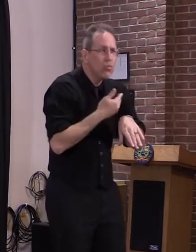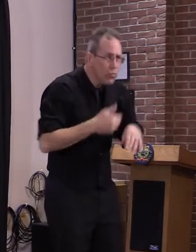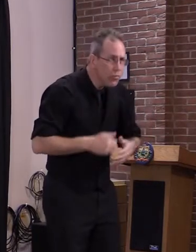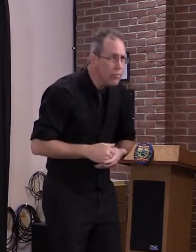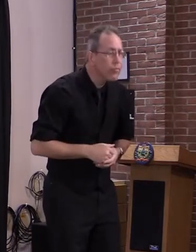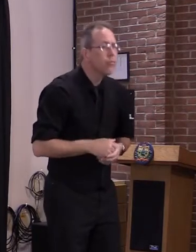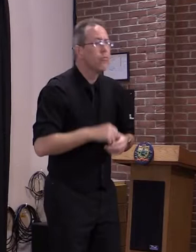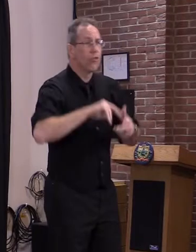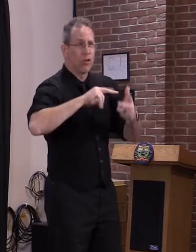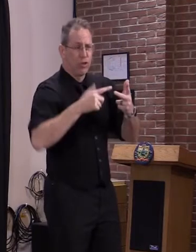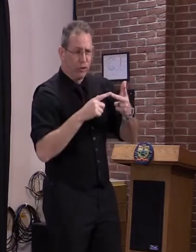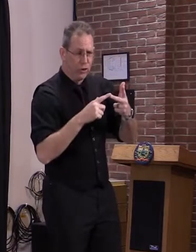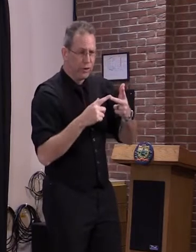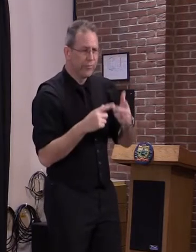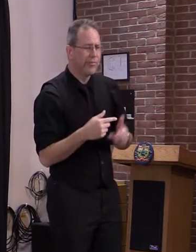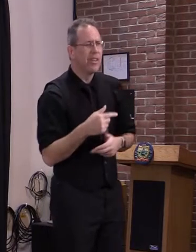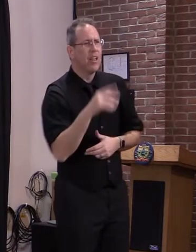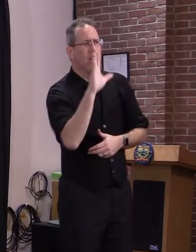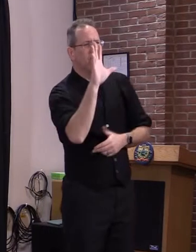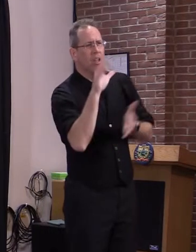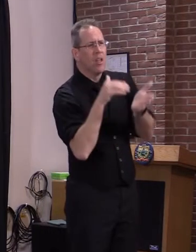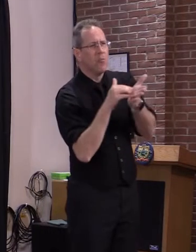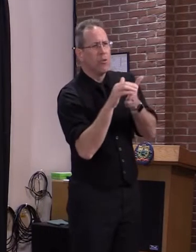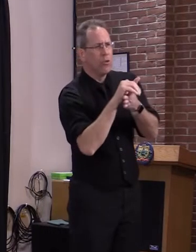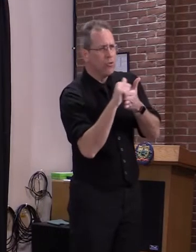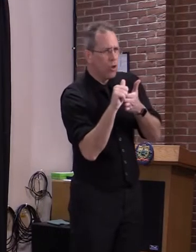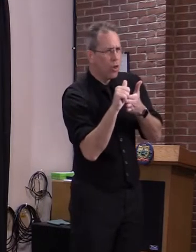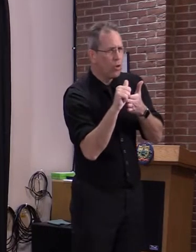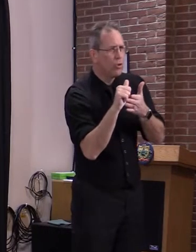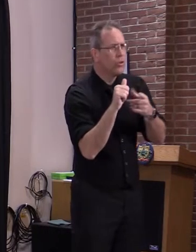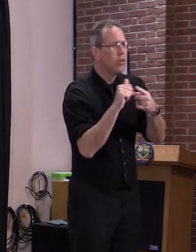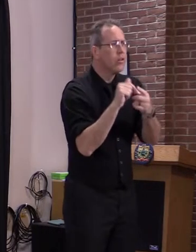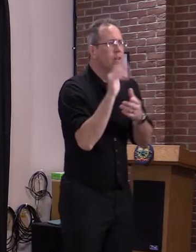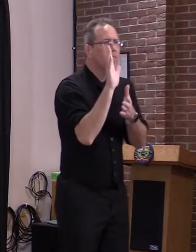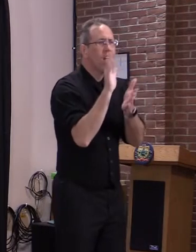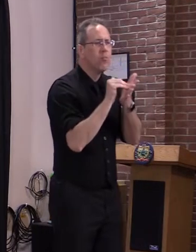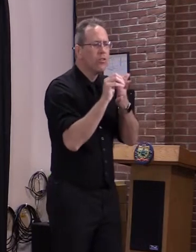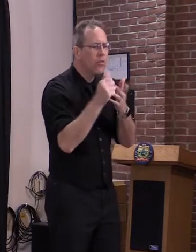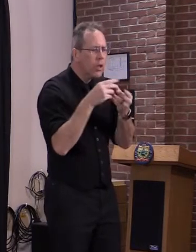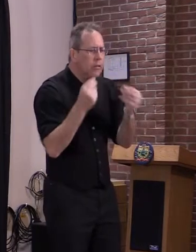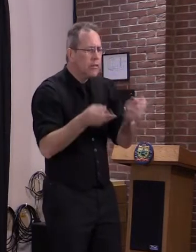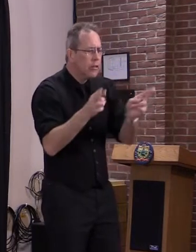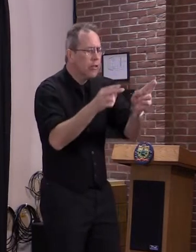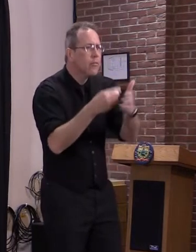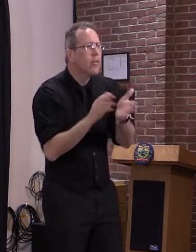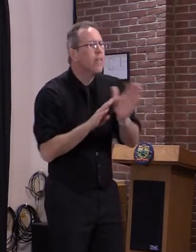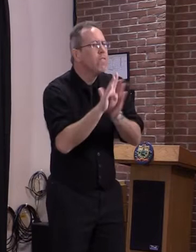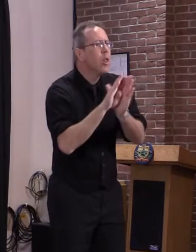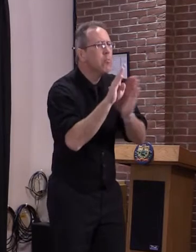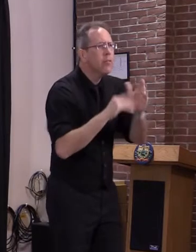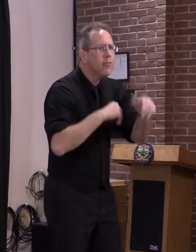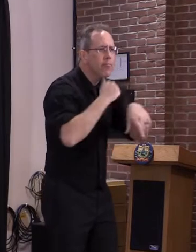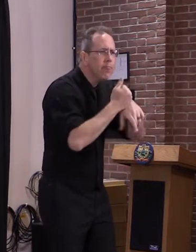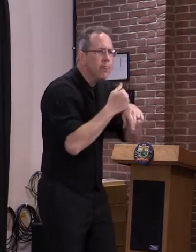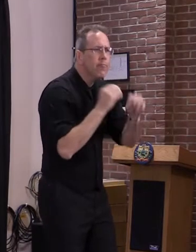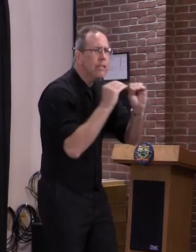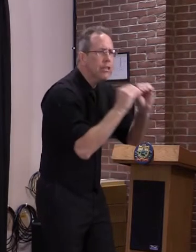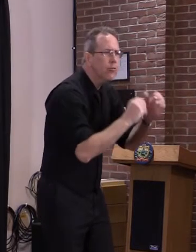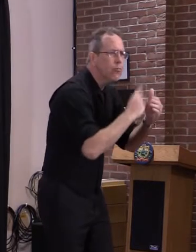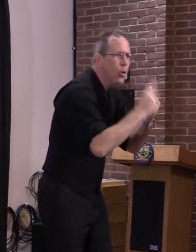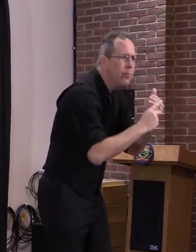just-in-time, rapid deployment training opportunities, and second, to support the development of innovative workforce training